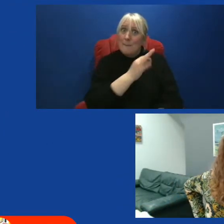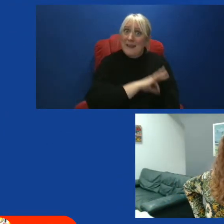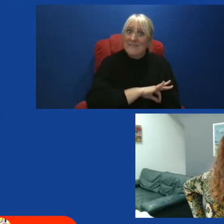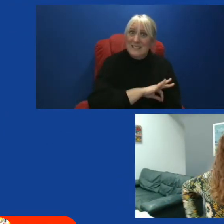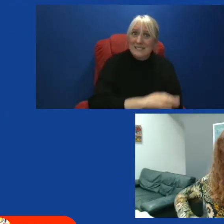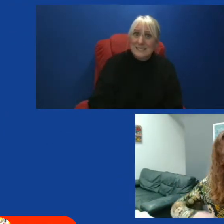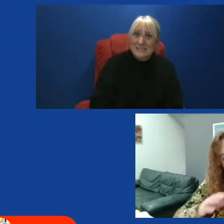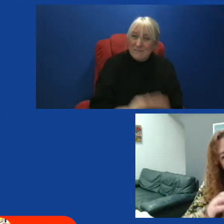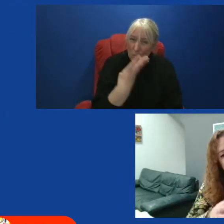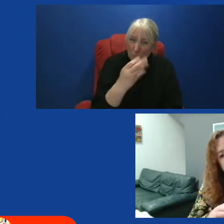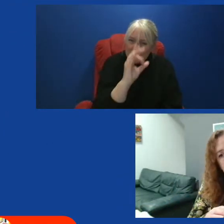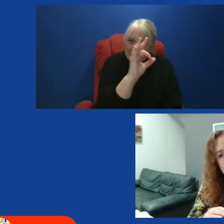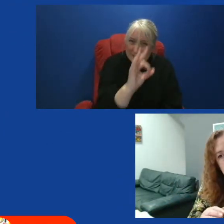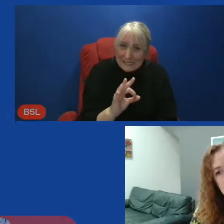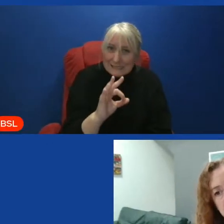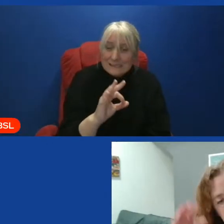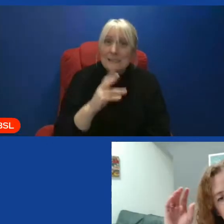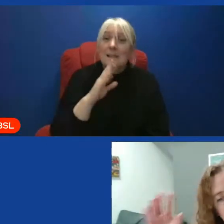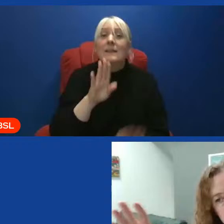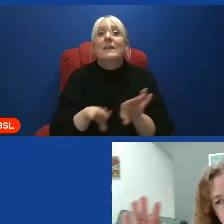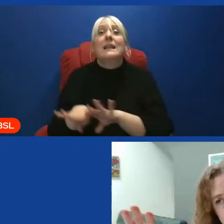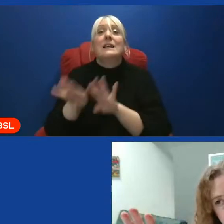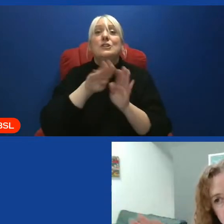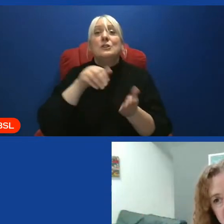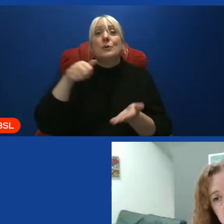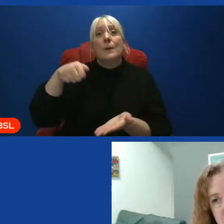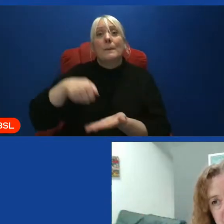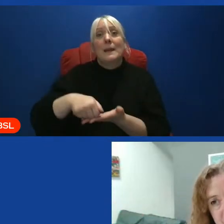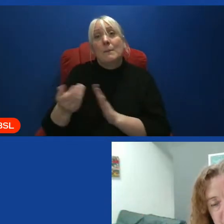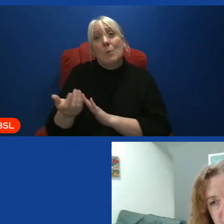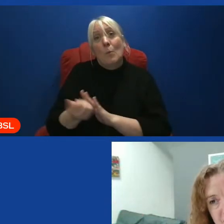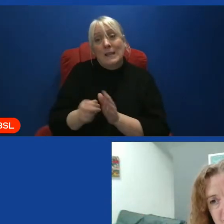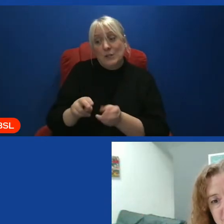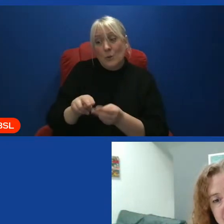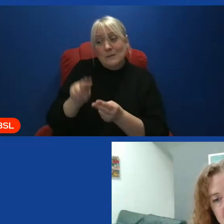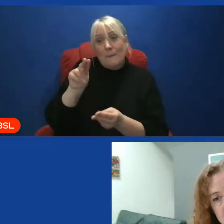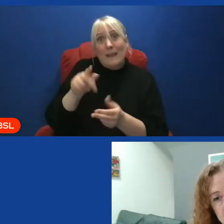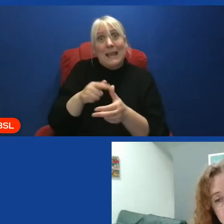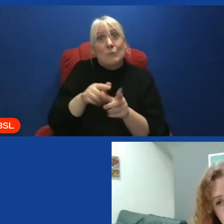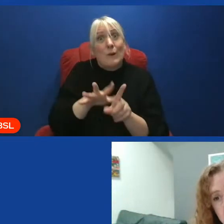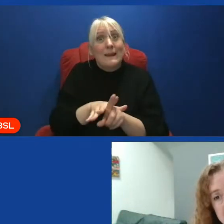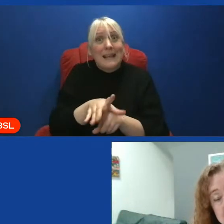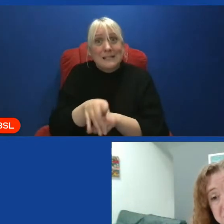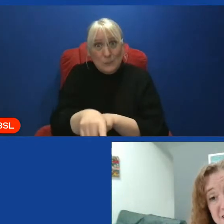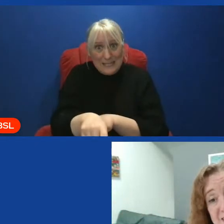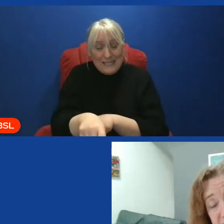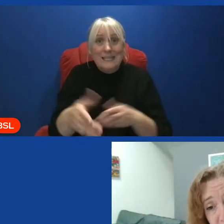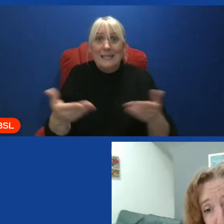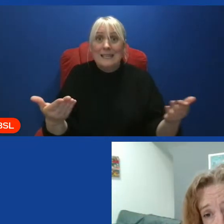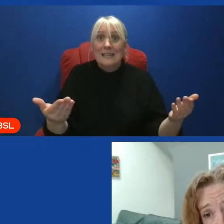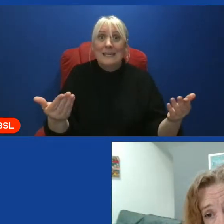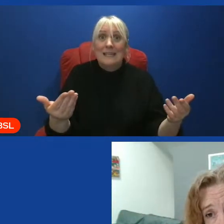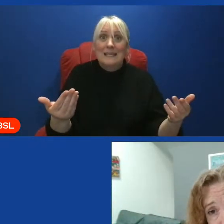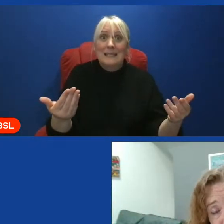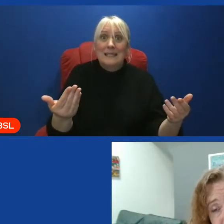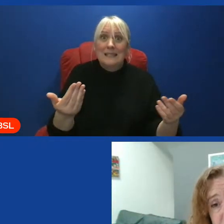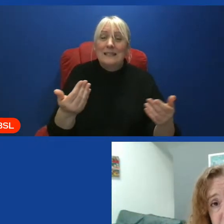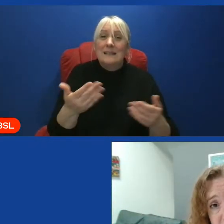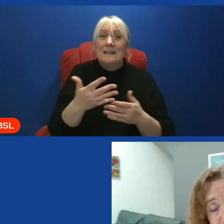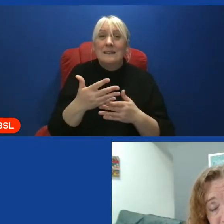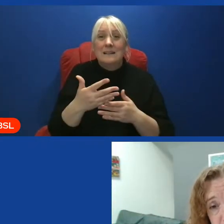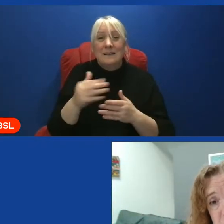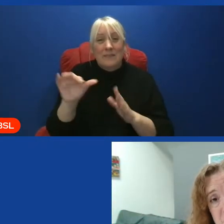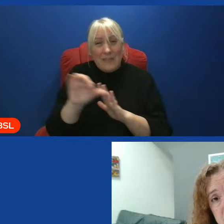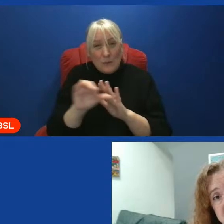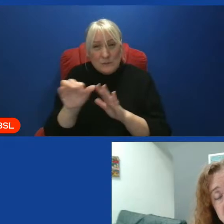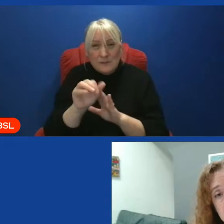situation where the national minimum wage goes up in April next week, and a number of our members, tens of thousands of our members, in fact, in